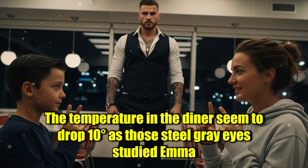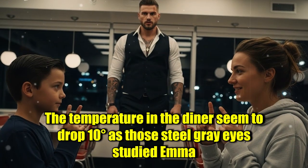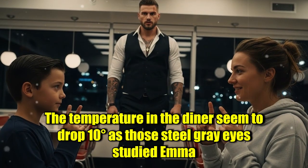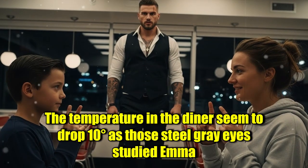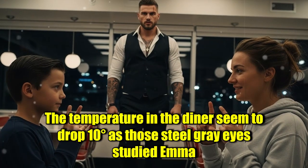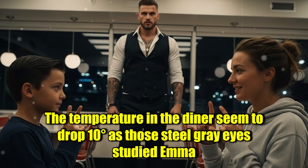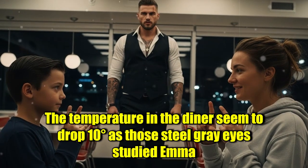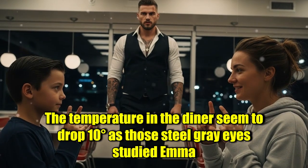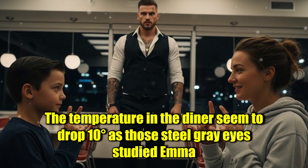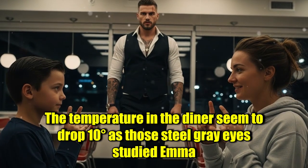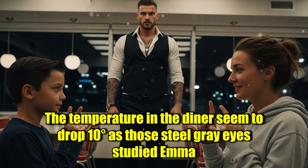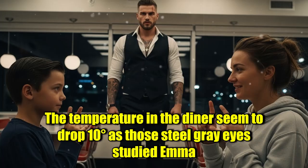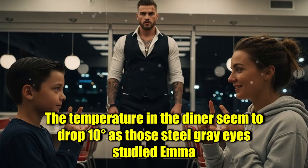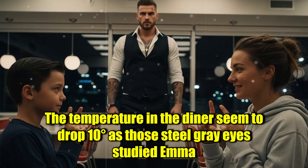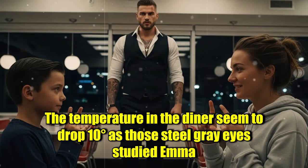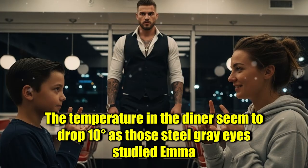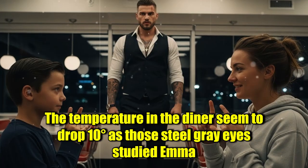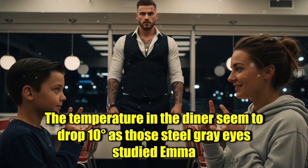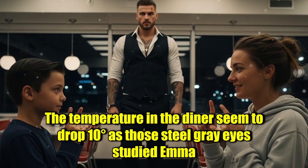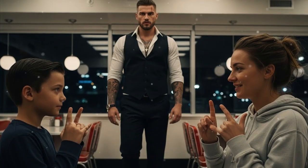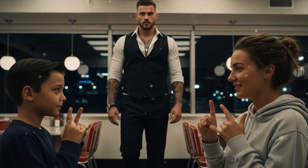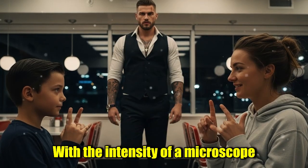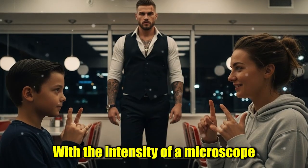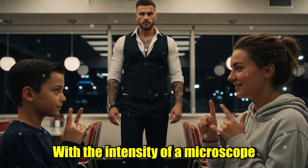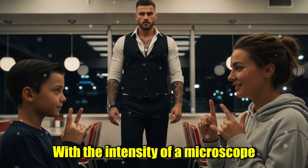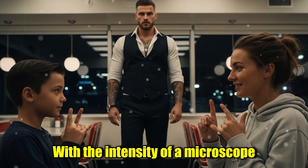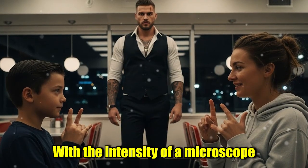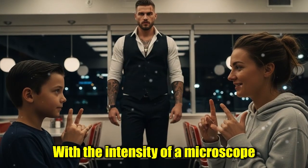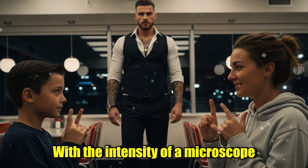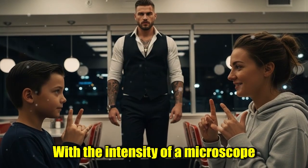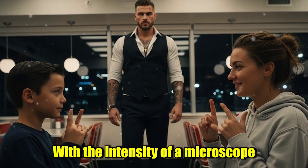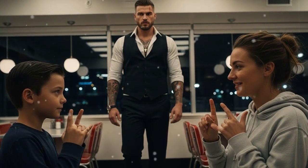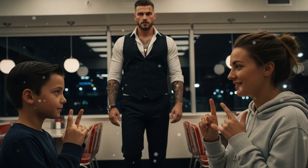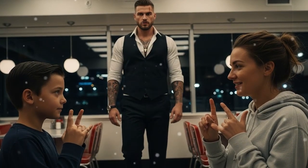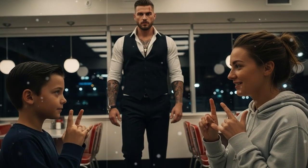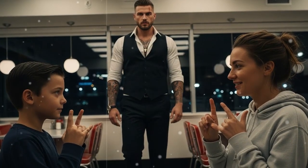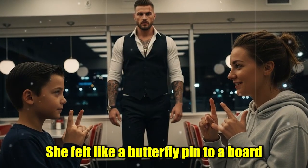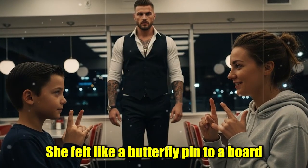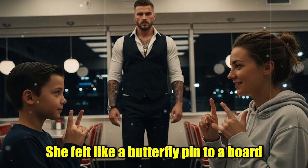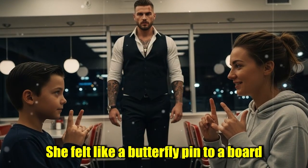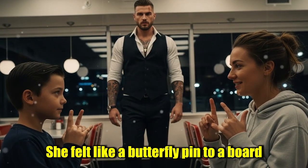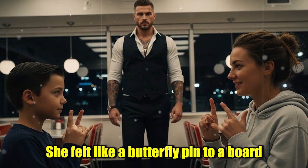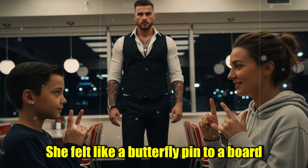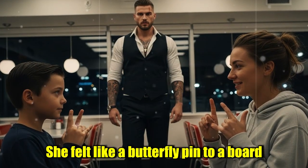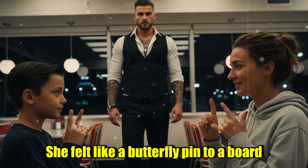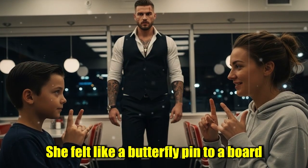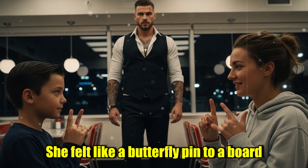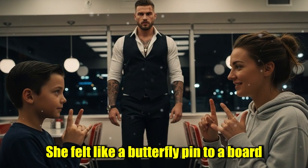10 degrees as those steel-gray eyes studied Emma with the intensity of a microscope. She felt like a butterfly pinned to a